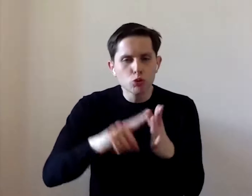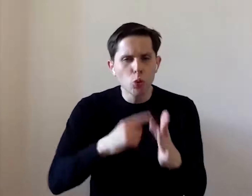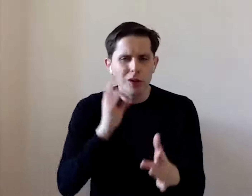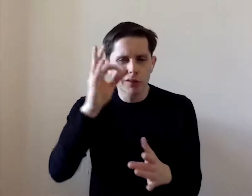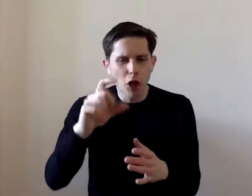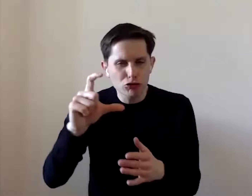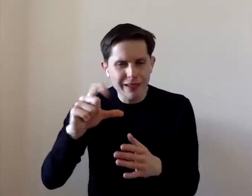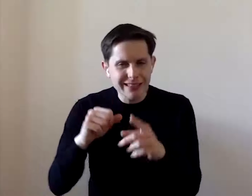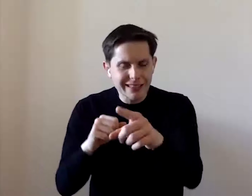was a challenge for me.